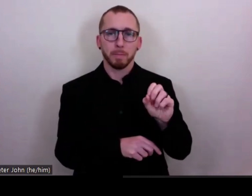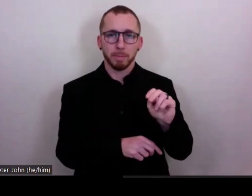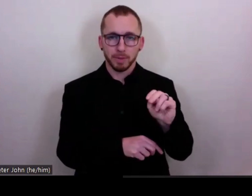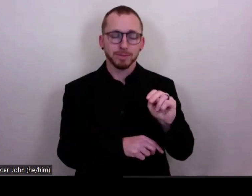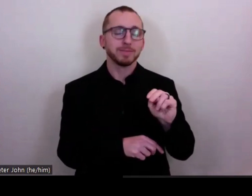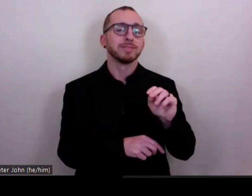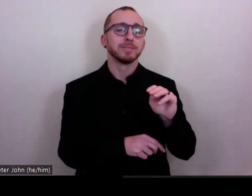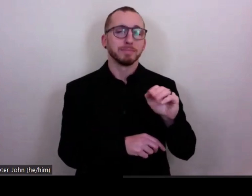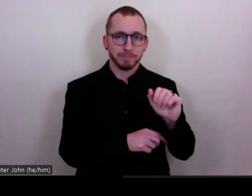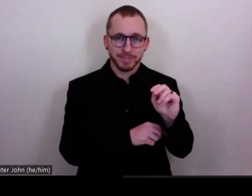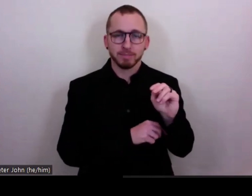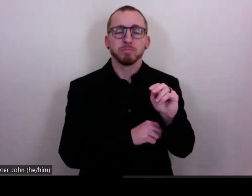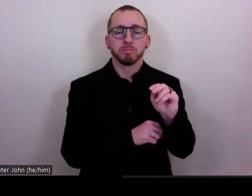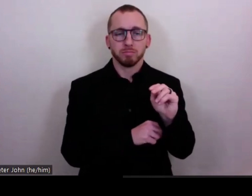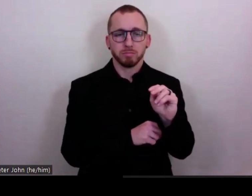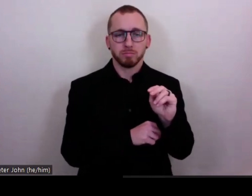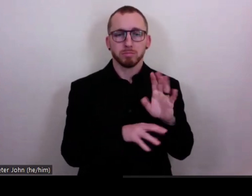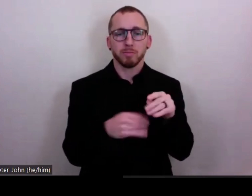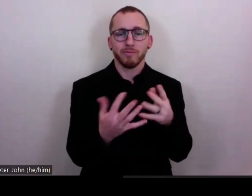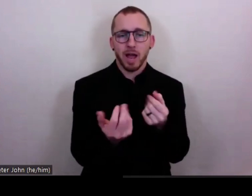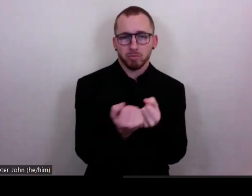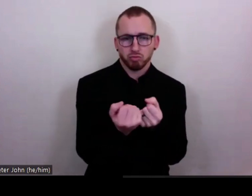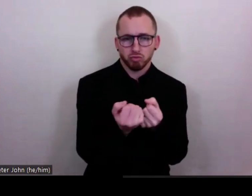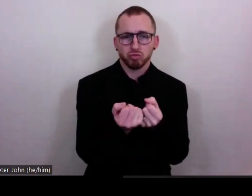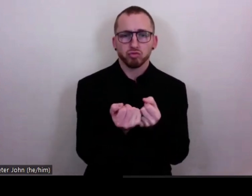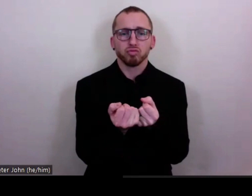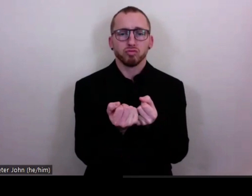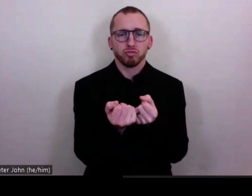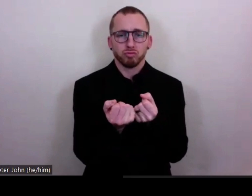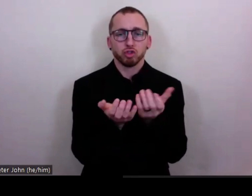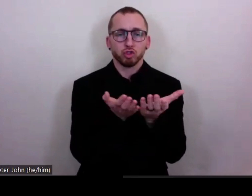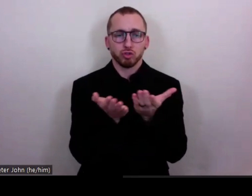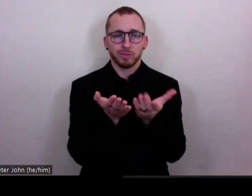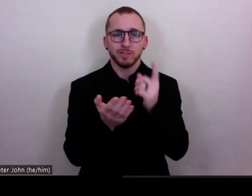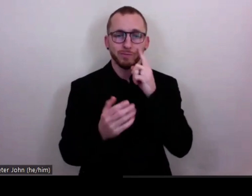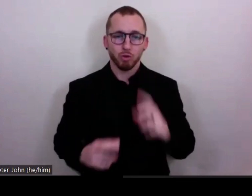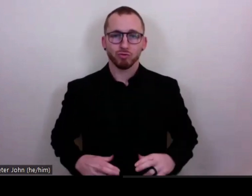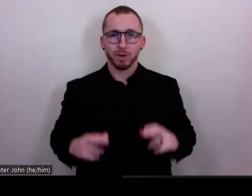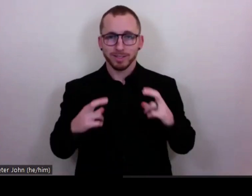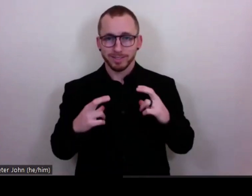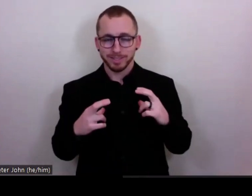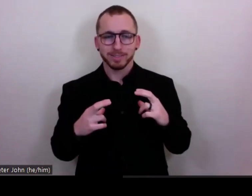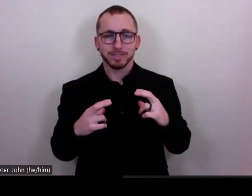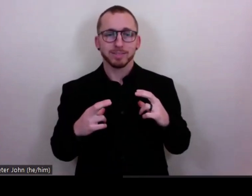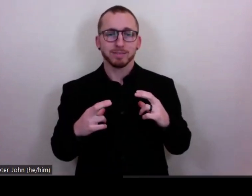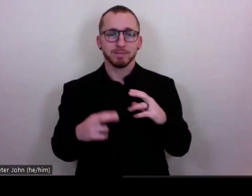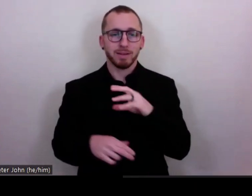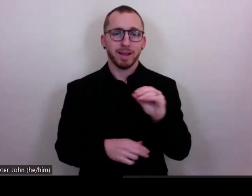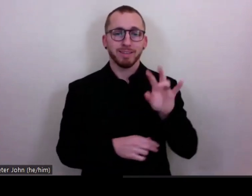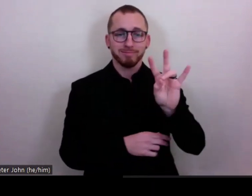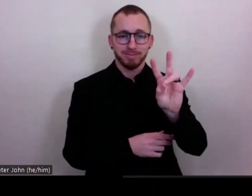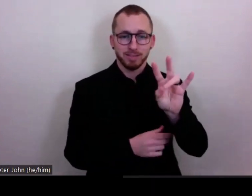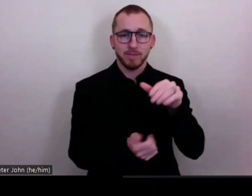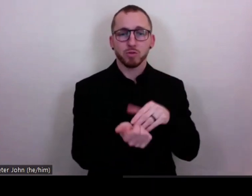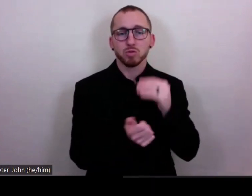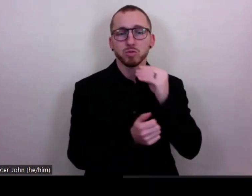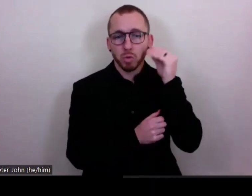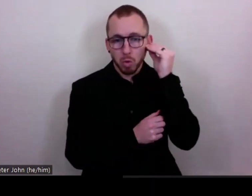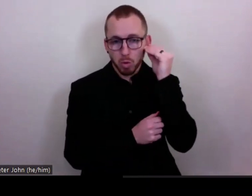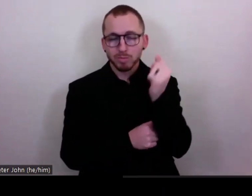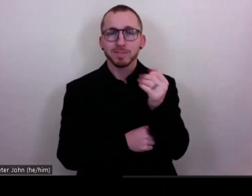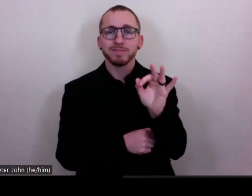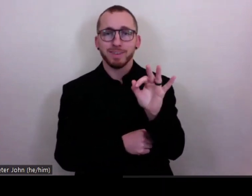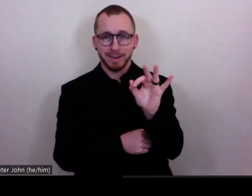homes and 19 assisted living facilities, bridging the gaps and assisting residents and meeting families where they